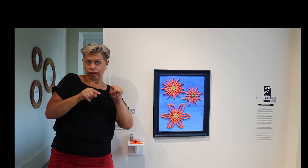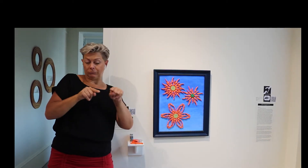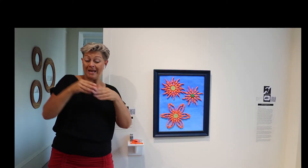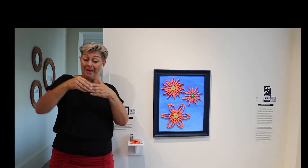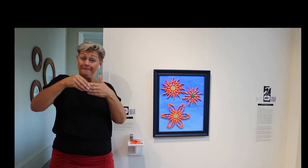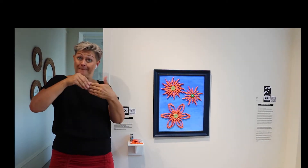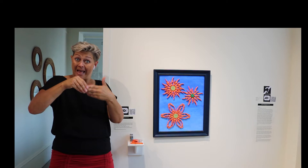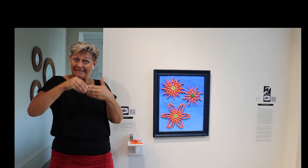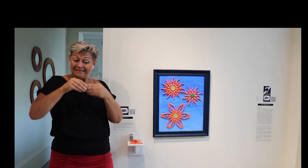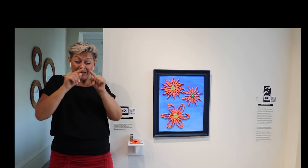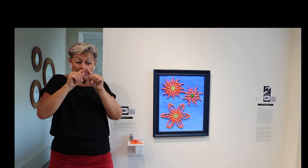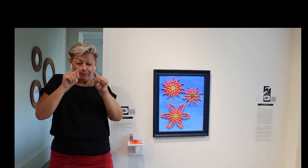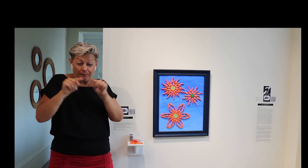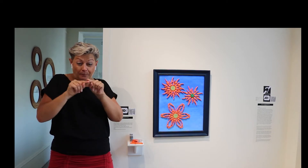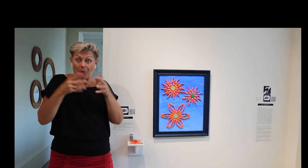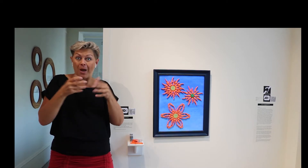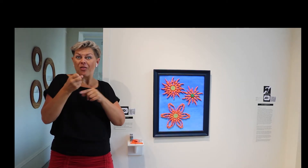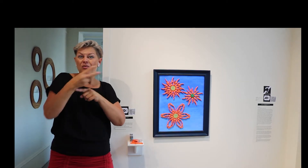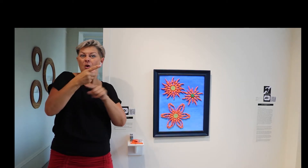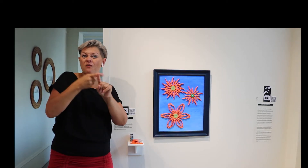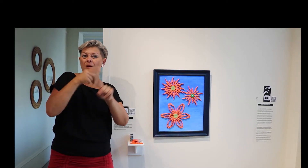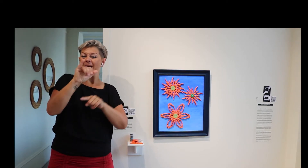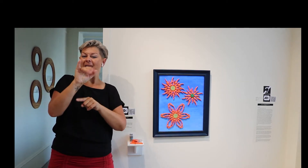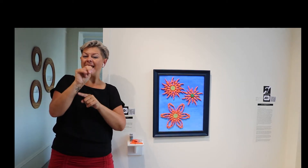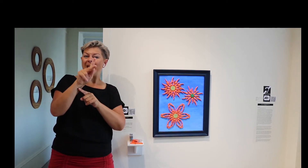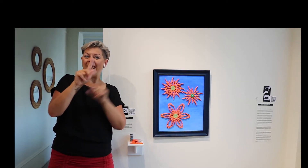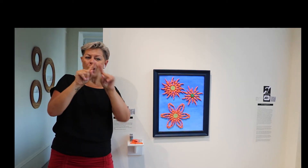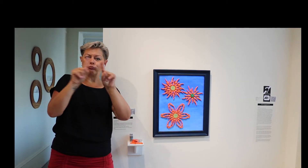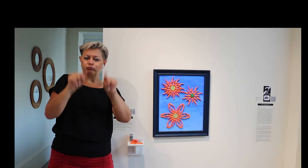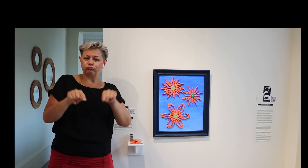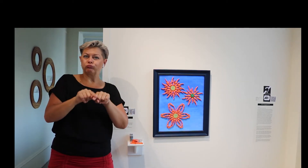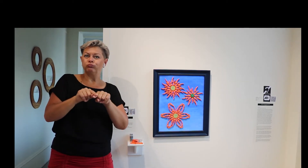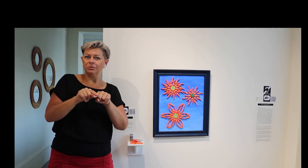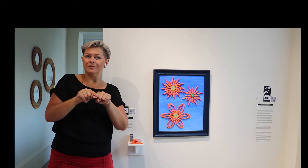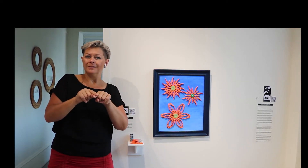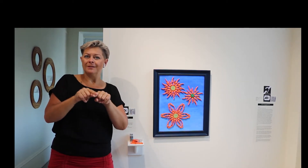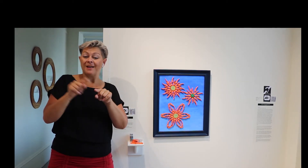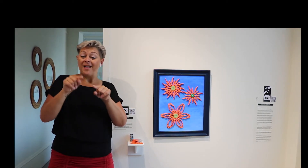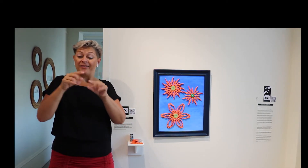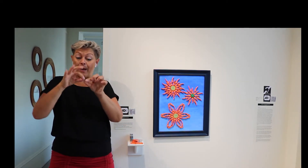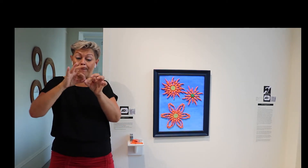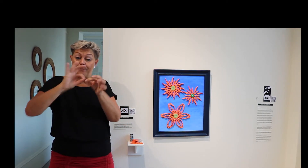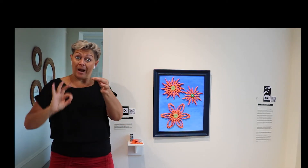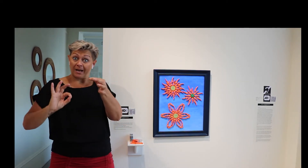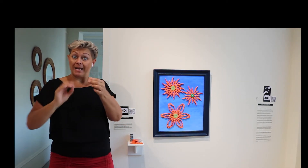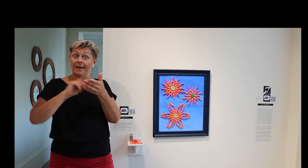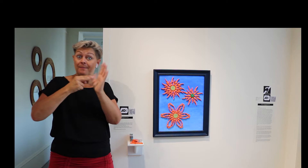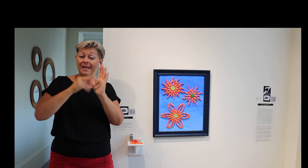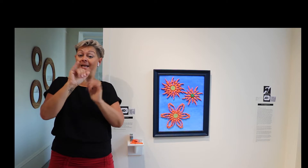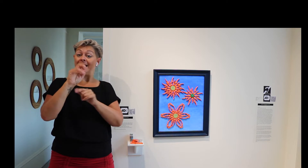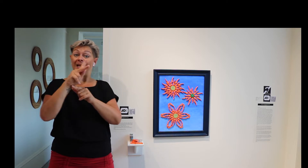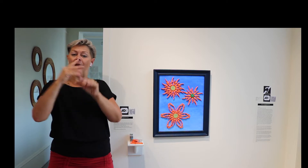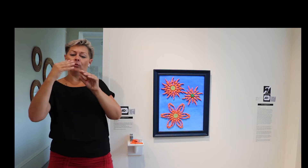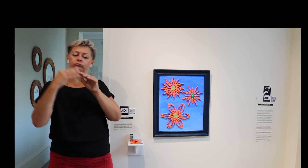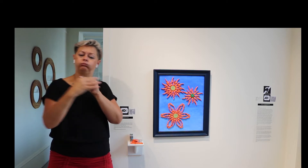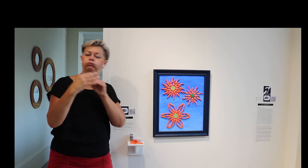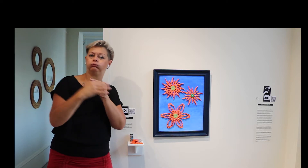pieces are throwaway seals from printing ink cartridges. Breaking off the seal releases the flow of ink. A seal